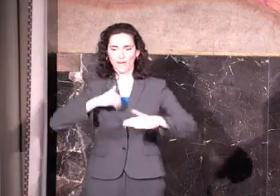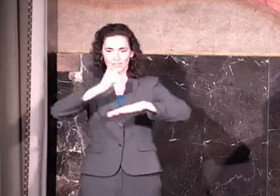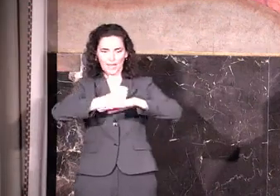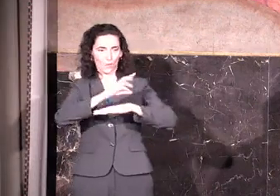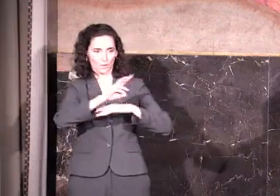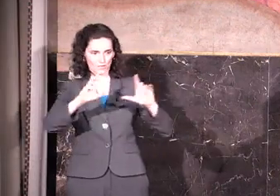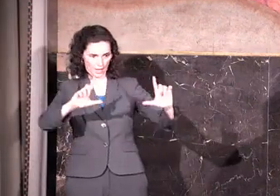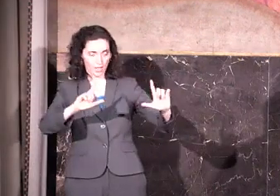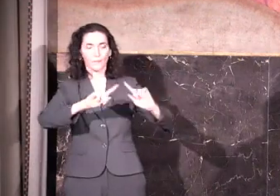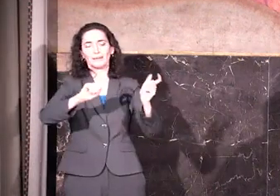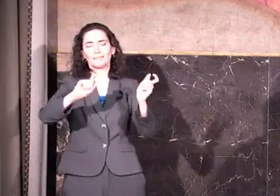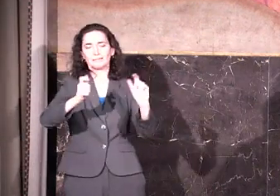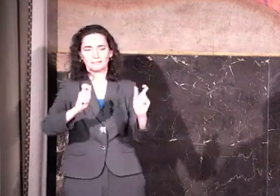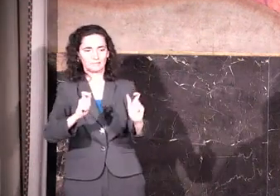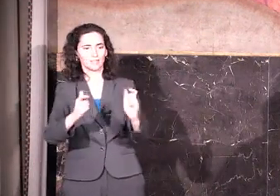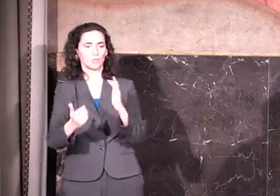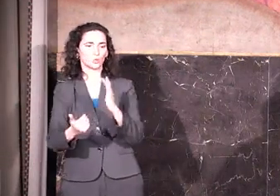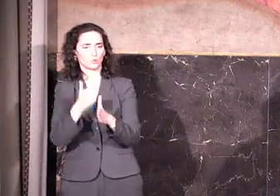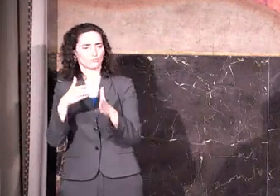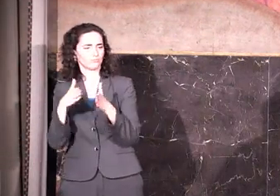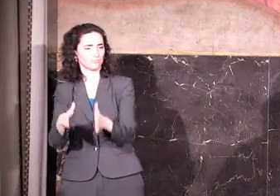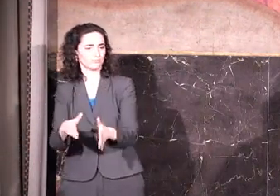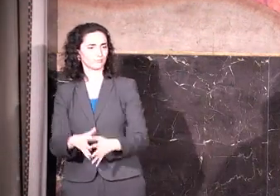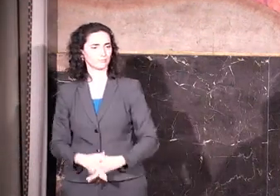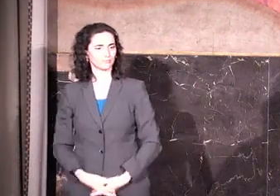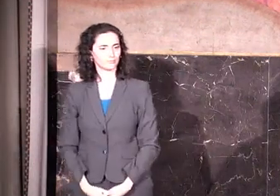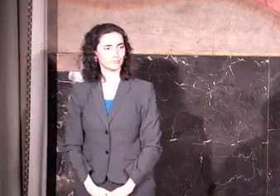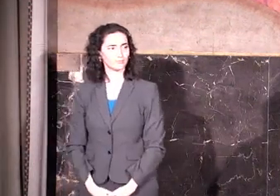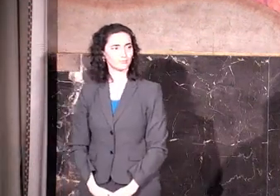just customizing it to this new threat.